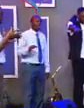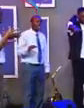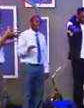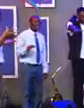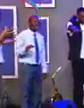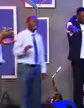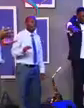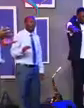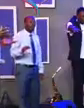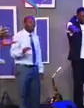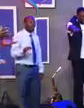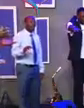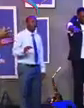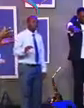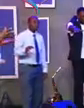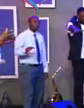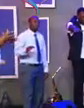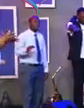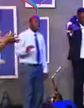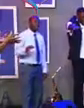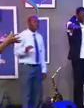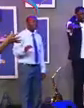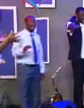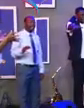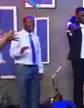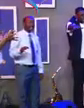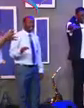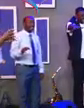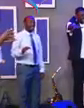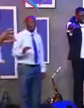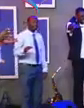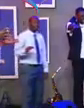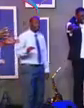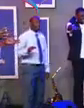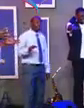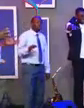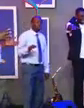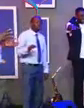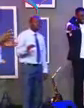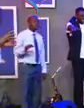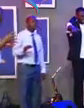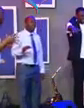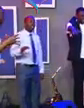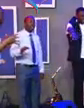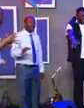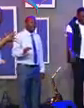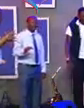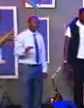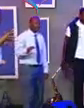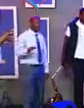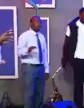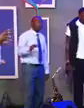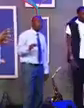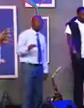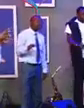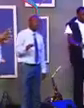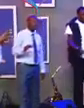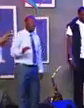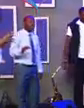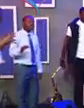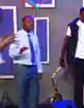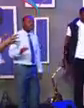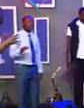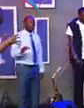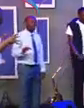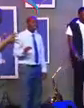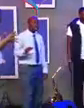Bible yayogedde mu kitabo ky'engero nti ng'amazzi aganyogo gaweka weweza omutima omwoyo wa